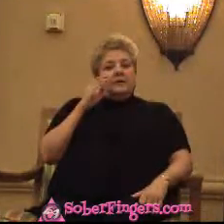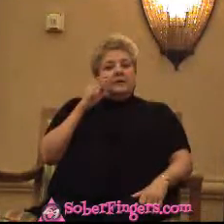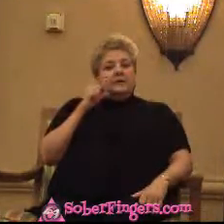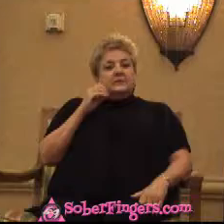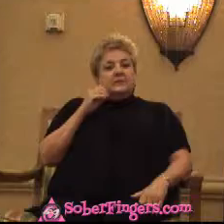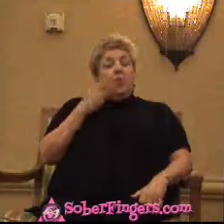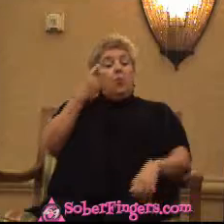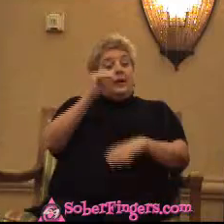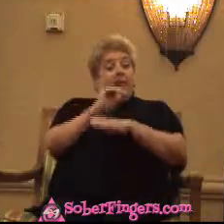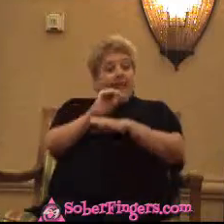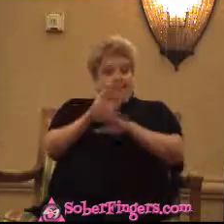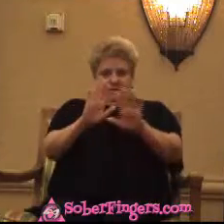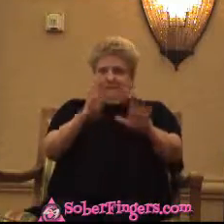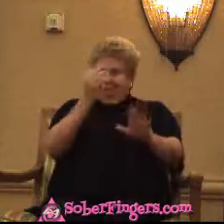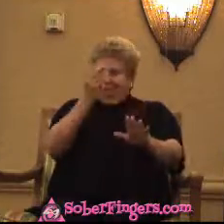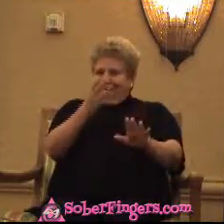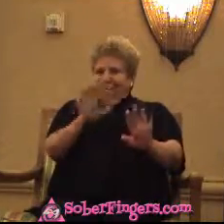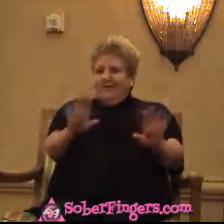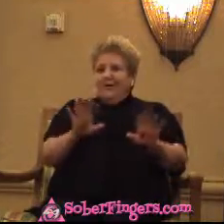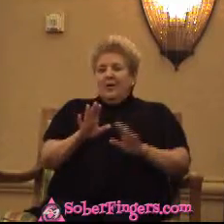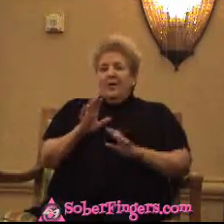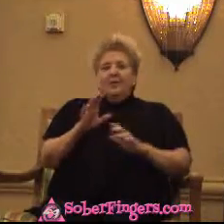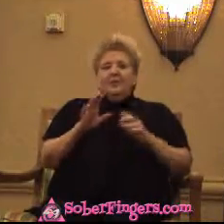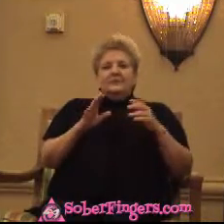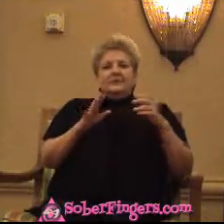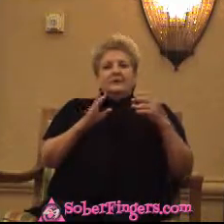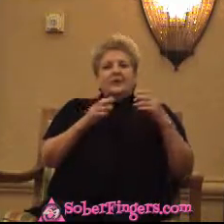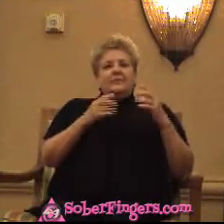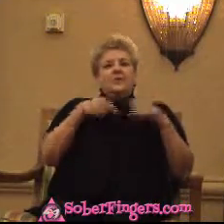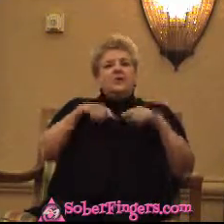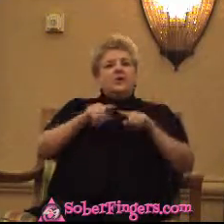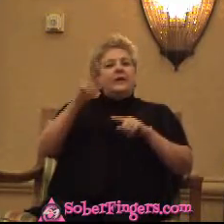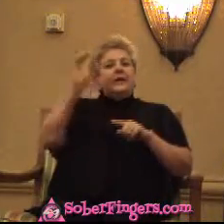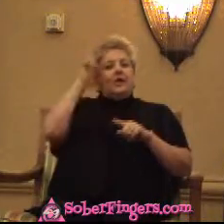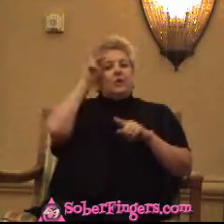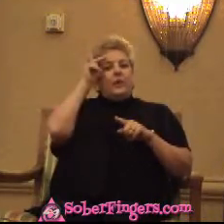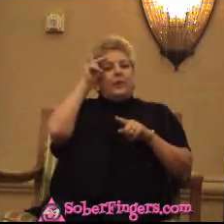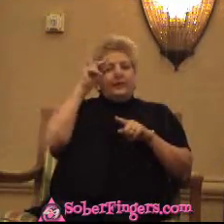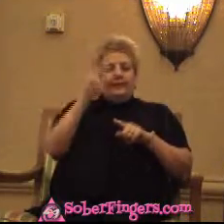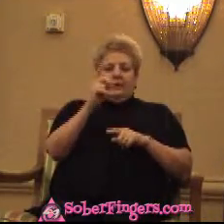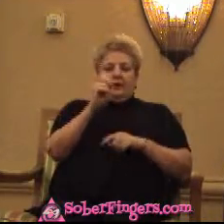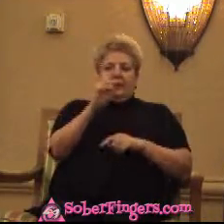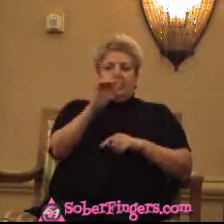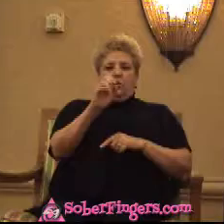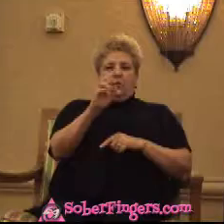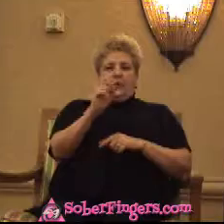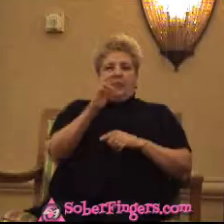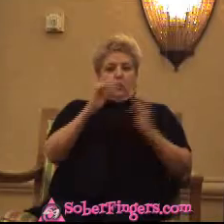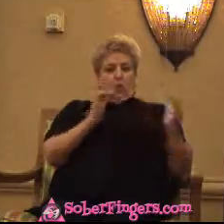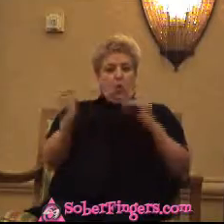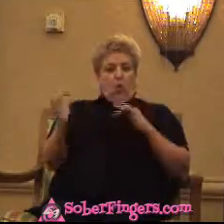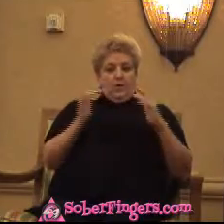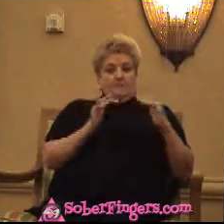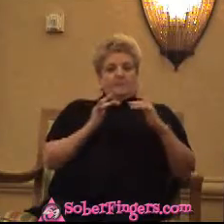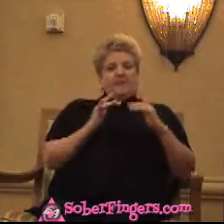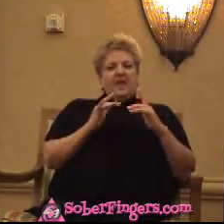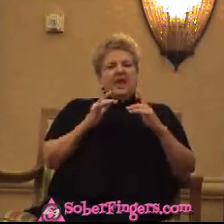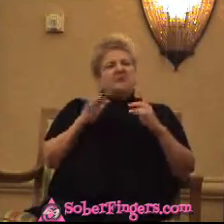One night it was Armed Forces Day during the Korean War. They had a big parade in Sacramento. And about 3 in the morning, I'm driving down Broadway